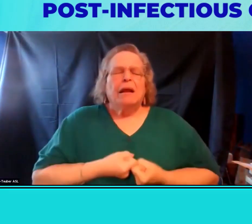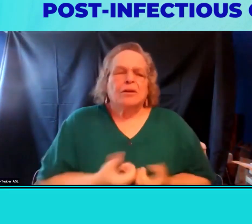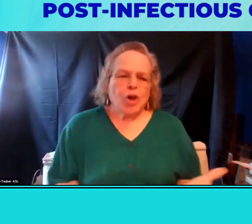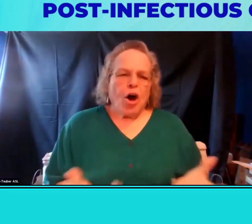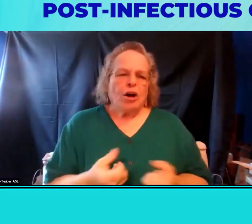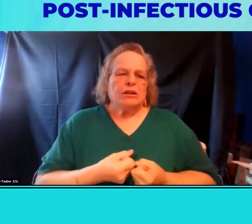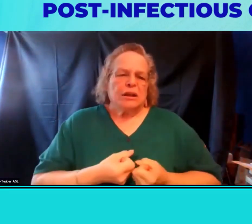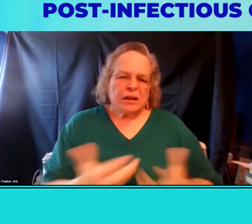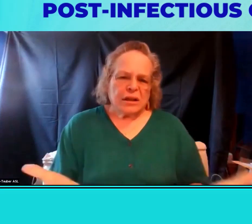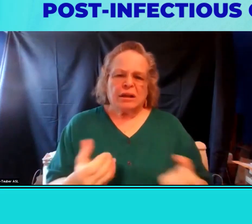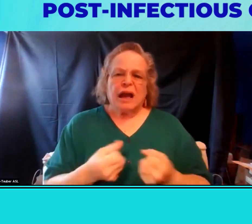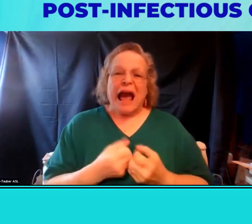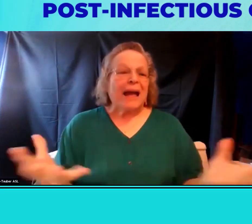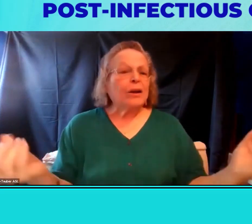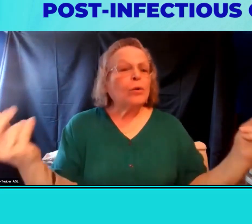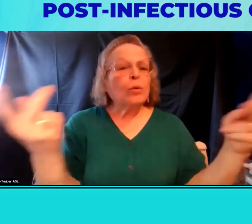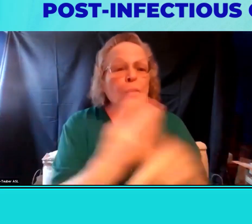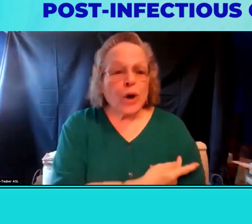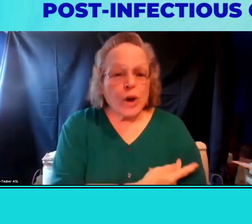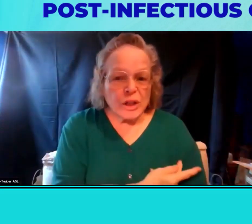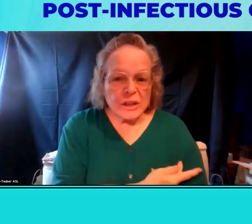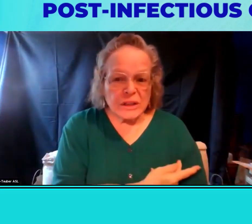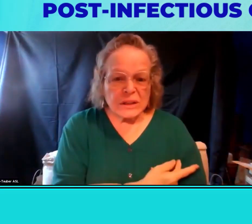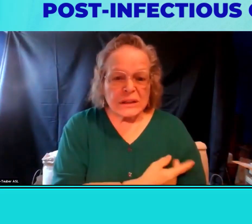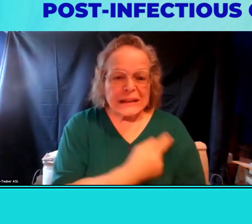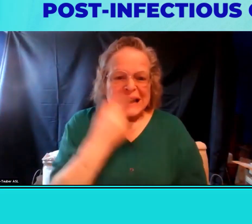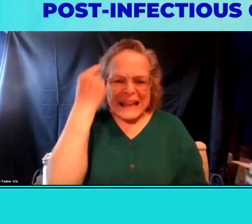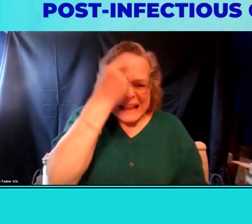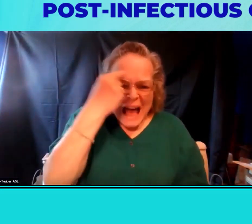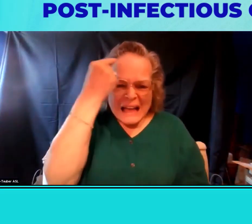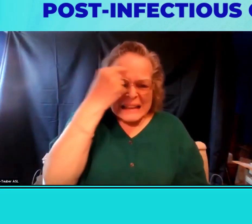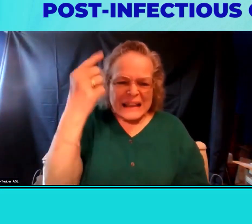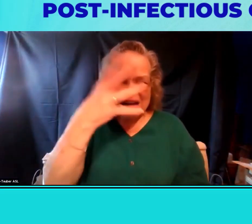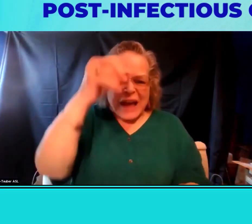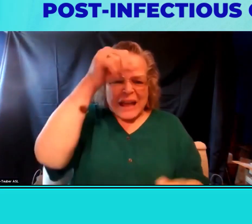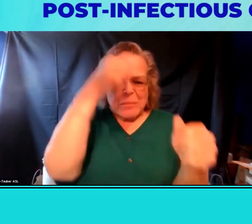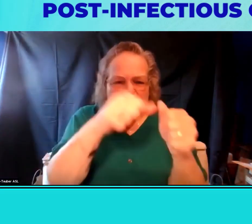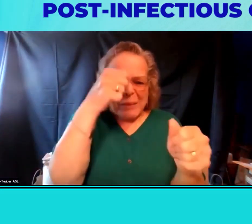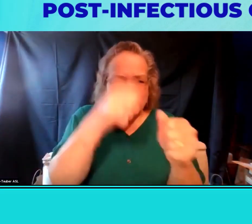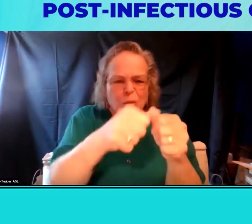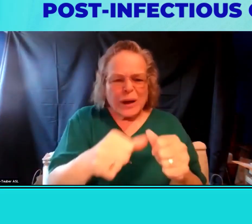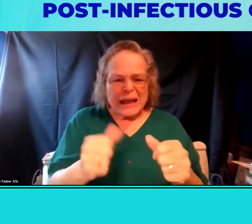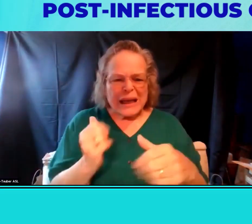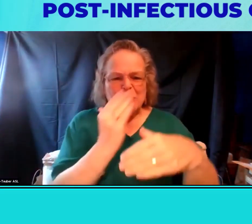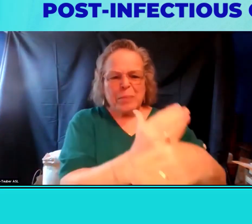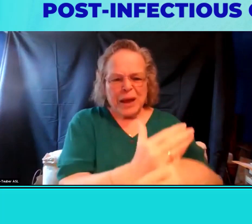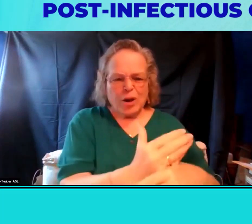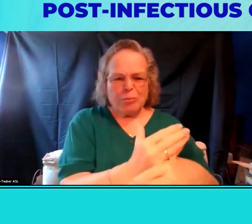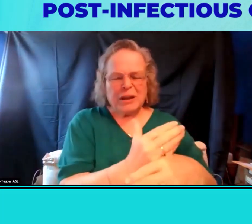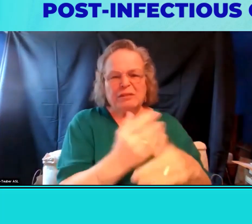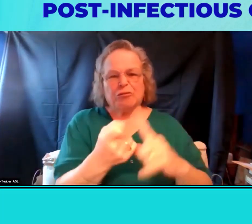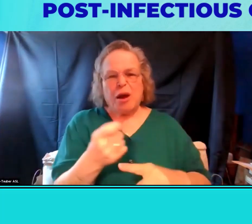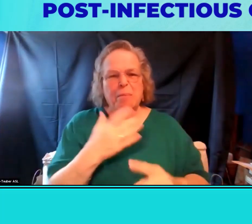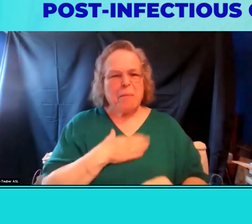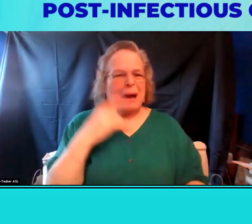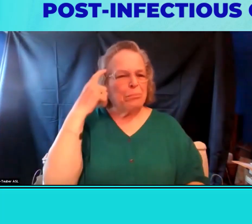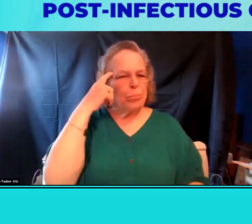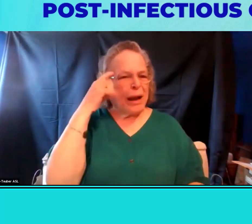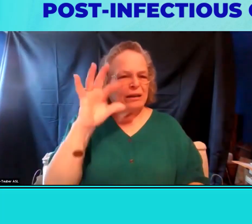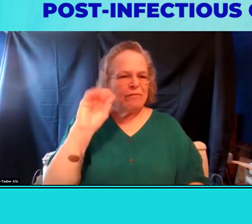me, the absolute worst is the cognitive and memory impairment from brain fog. I'm